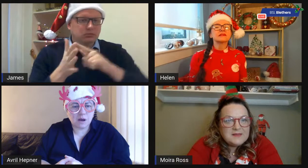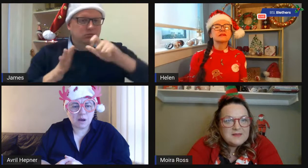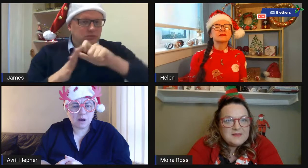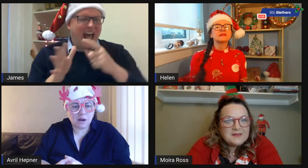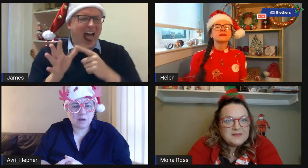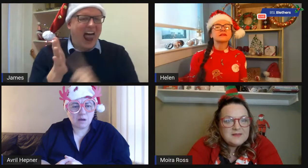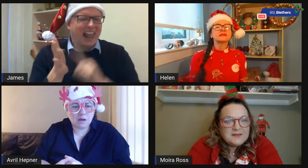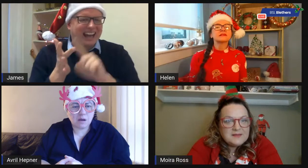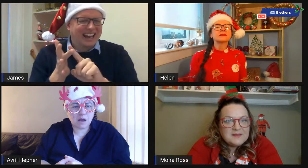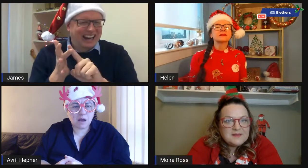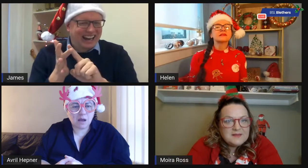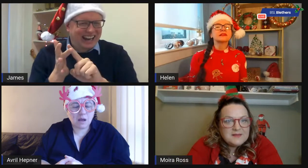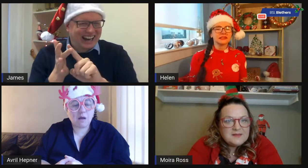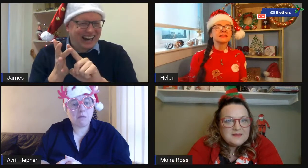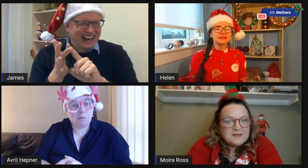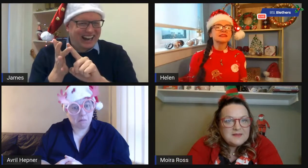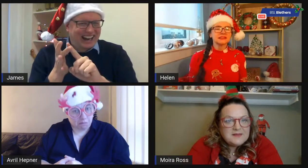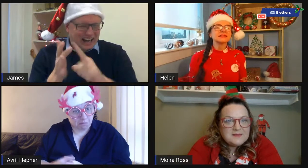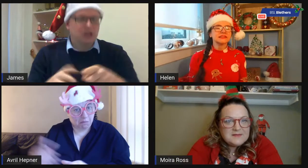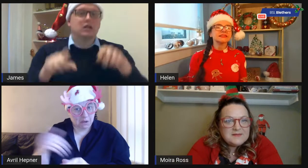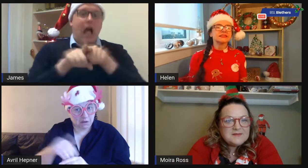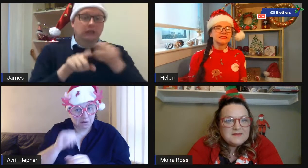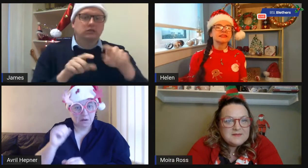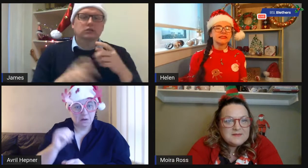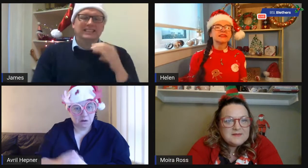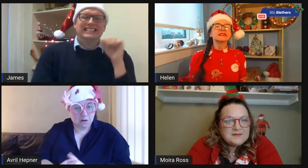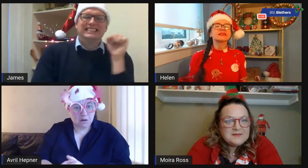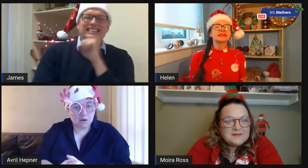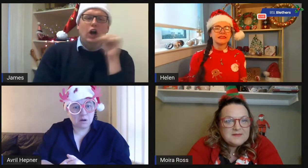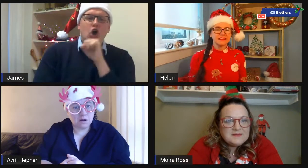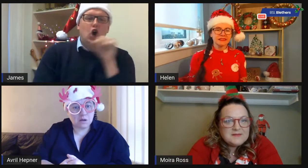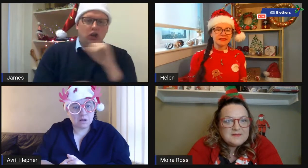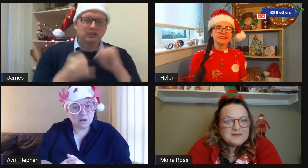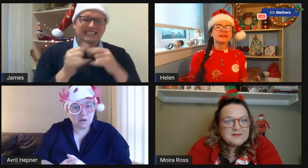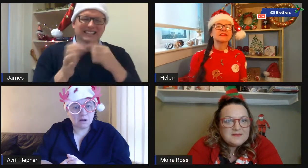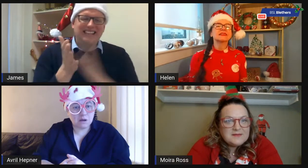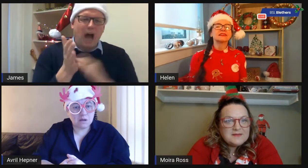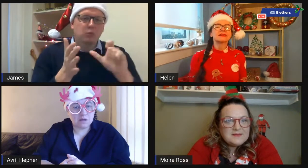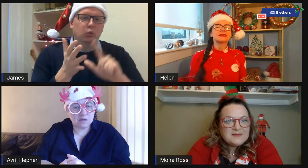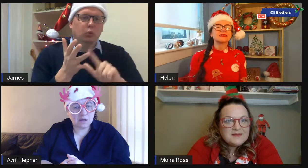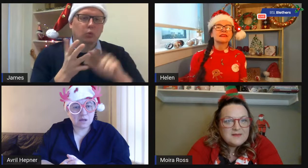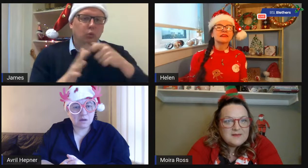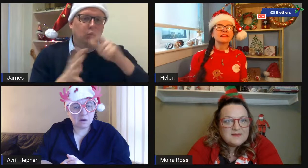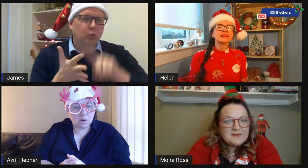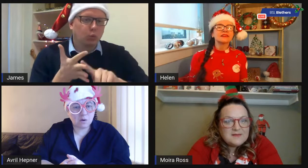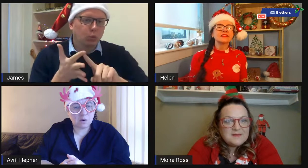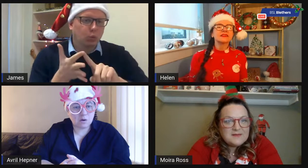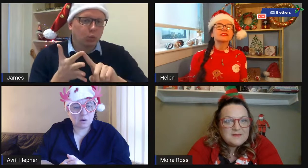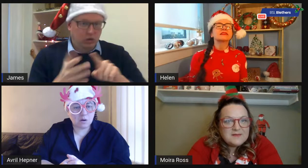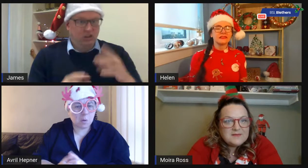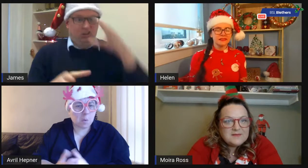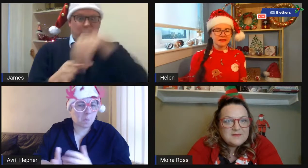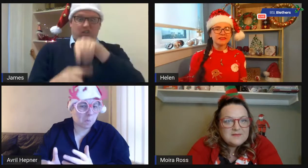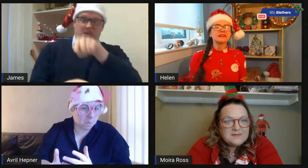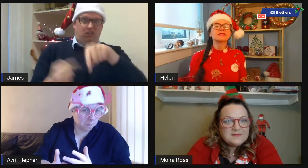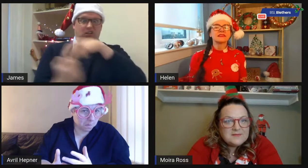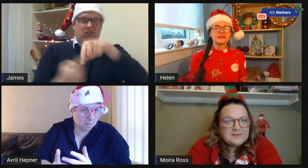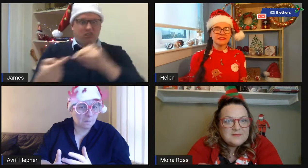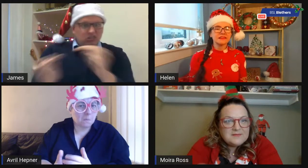Muhammad Ali, he's there. Okay. And the singer, Sam Cooke, is